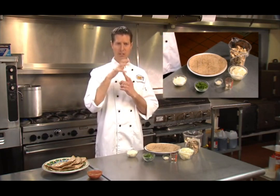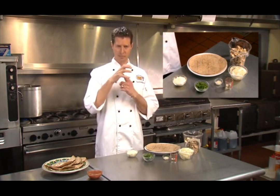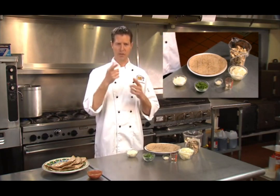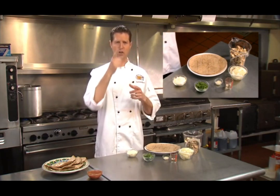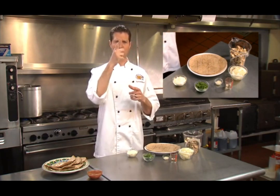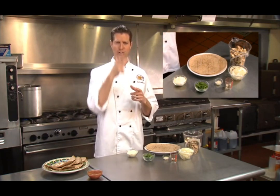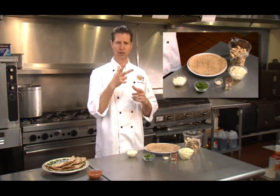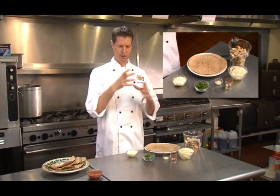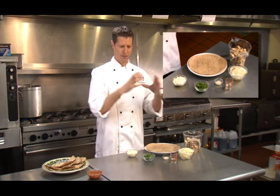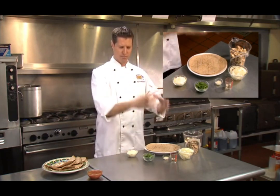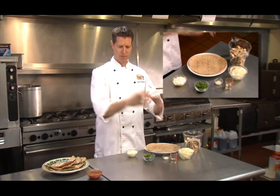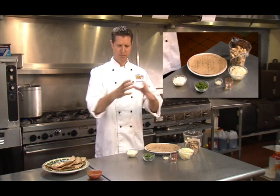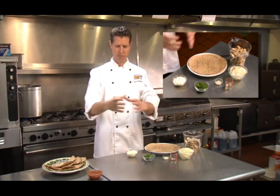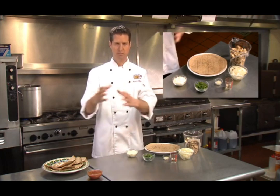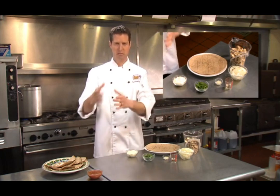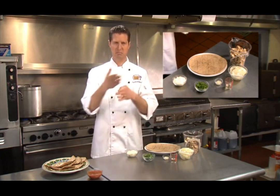Divide the mushroom mixture into thirds.